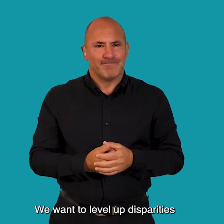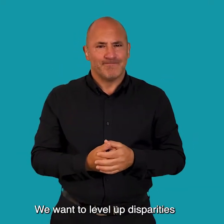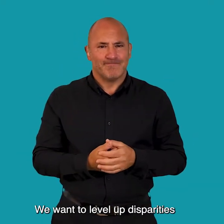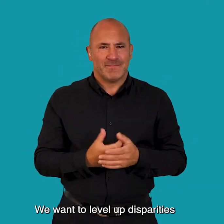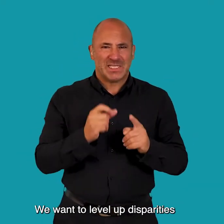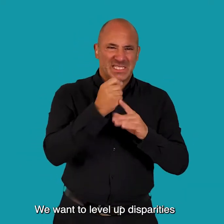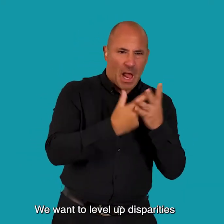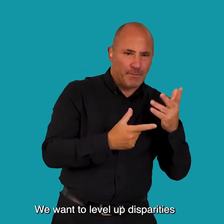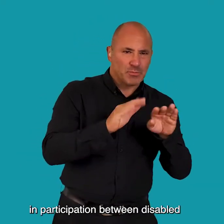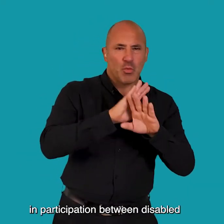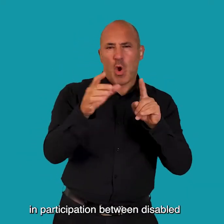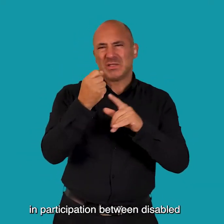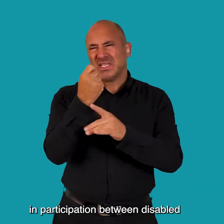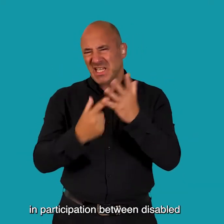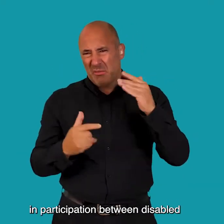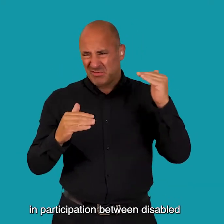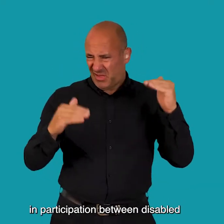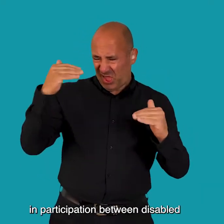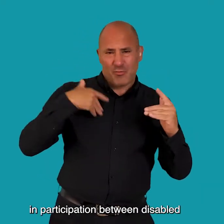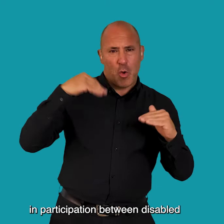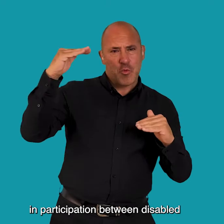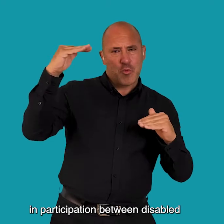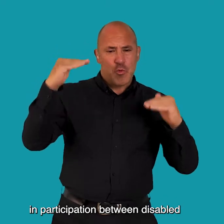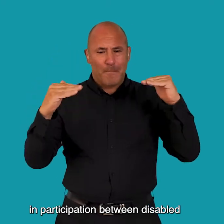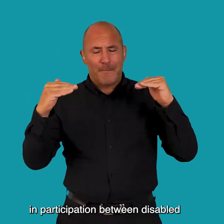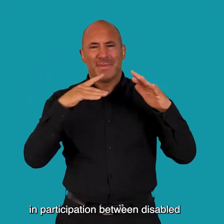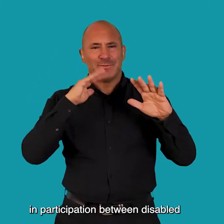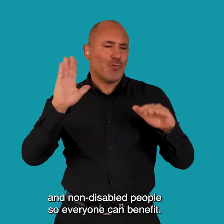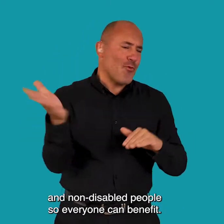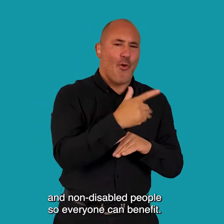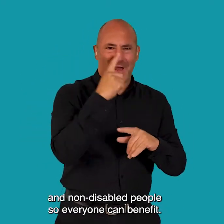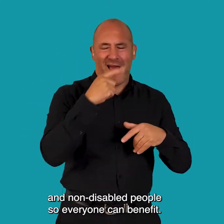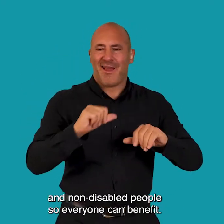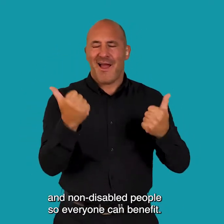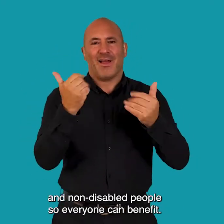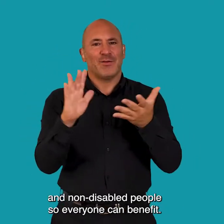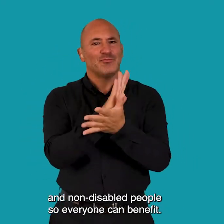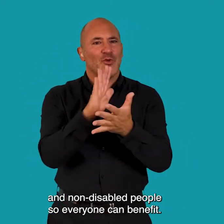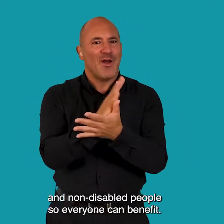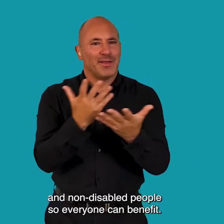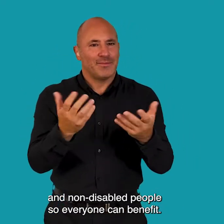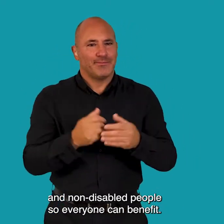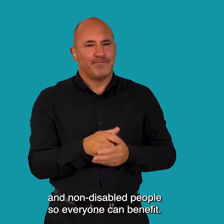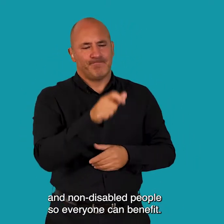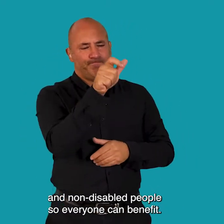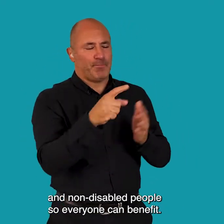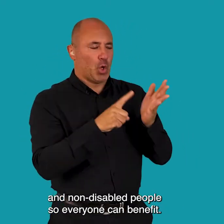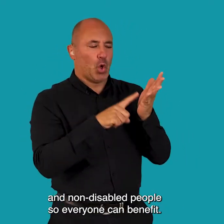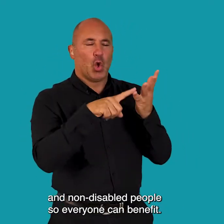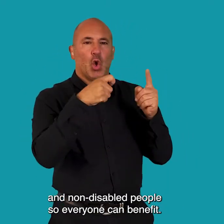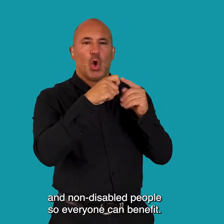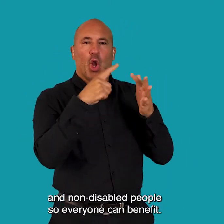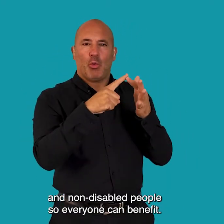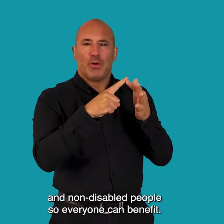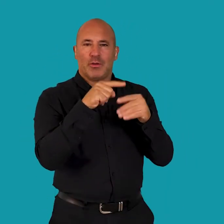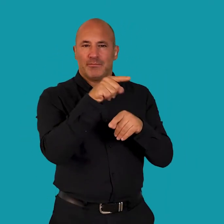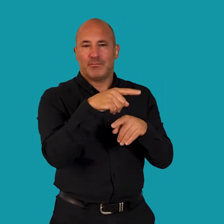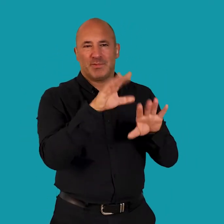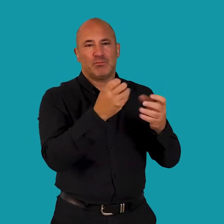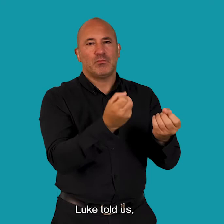up disparities in participation between disabled and non-disabled people, so everyone can benefit.